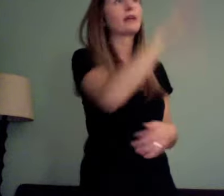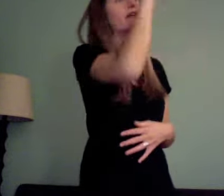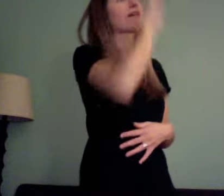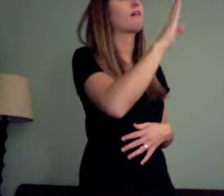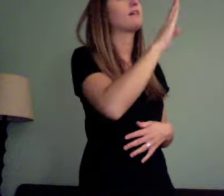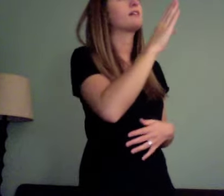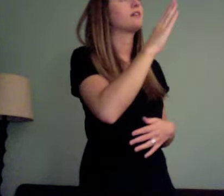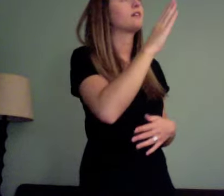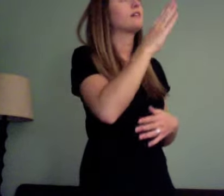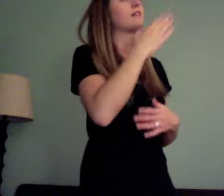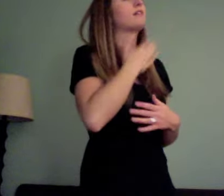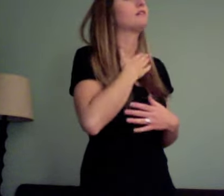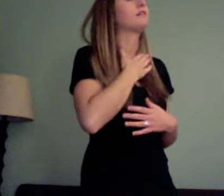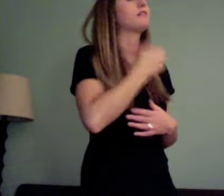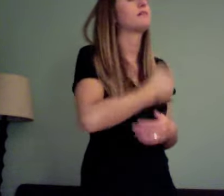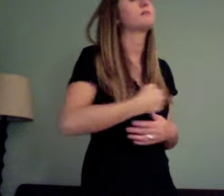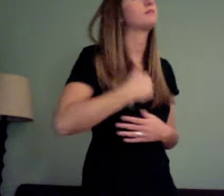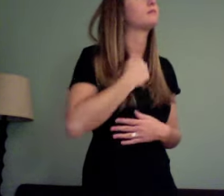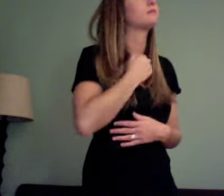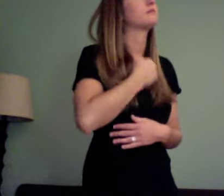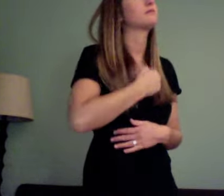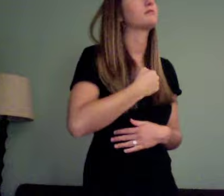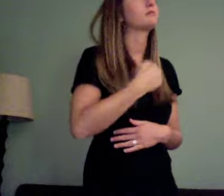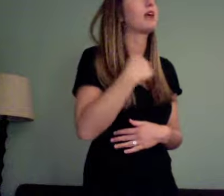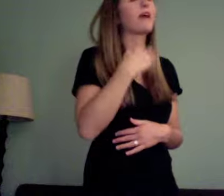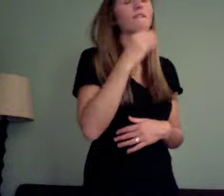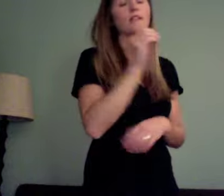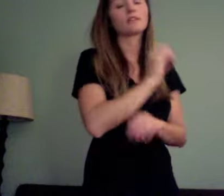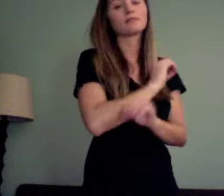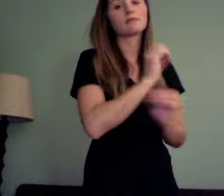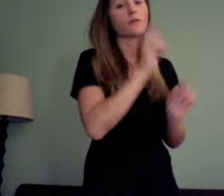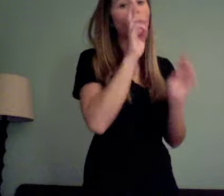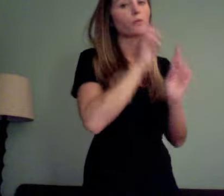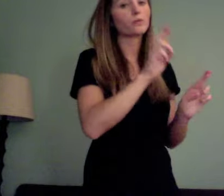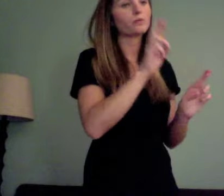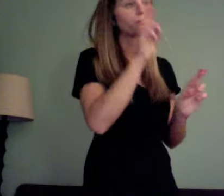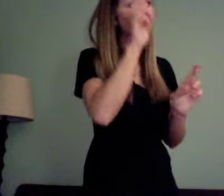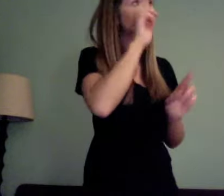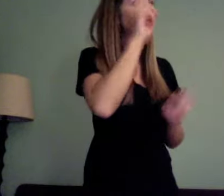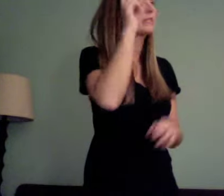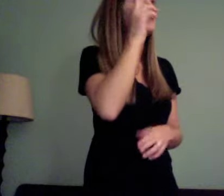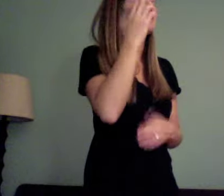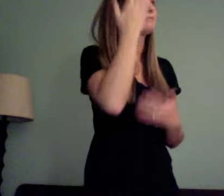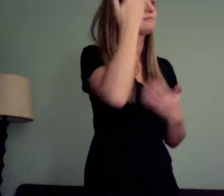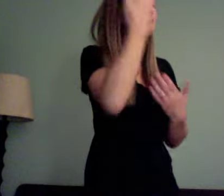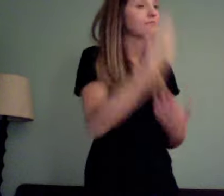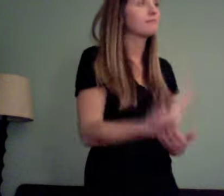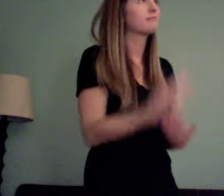any, I have no reason to come before you. And all of a sudden, here in John 21,